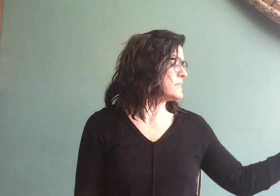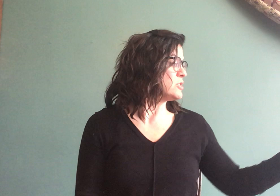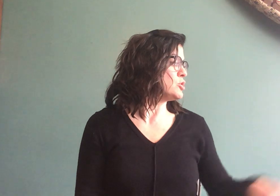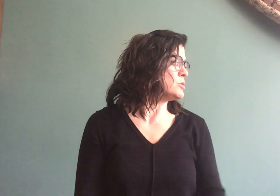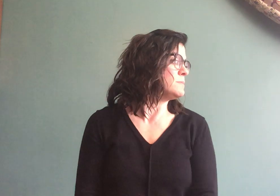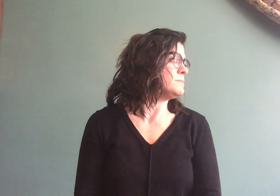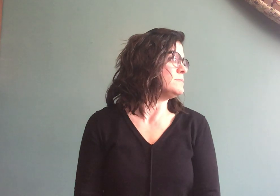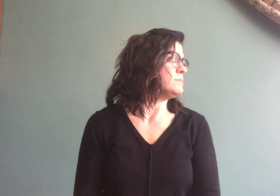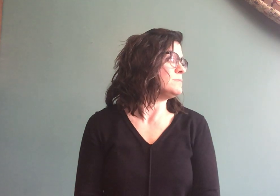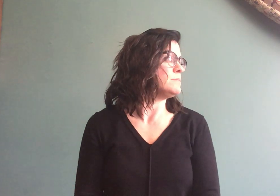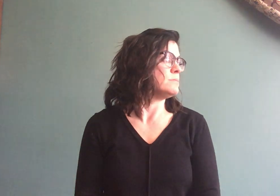what happens here?